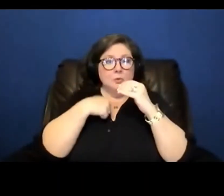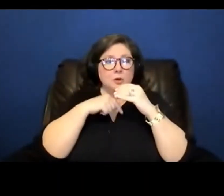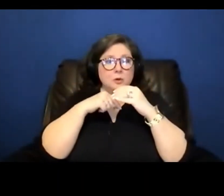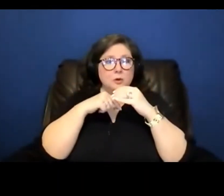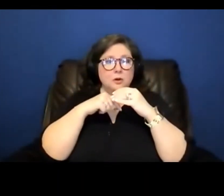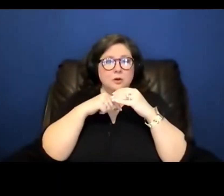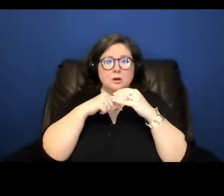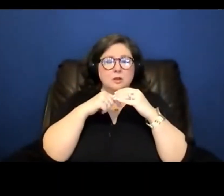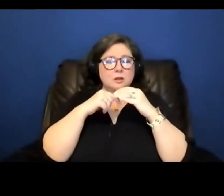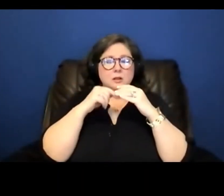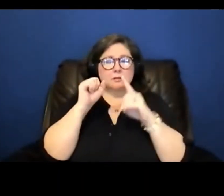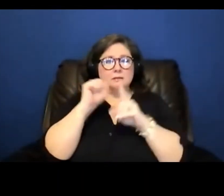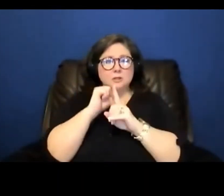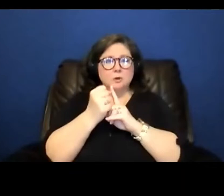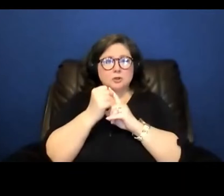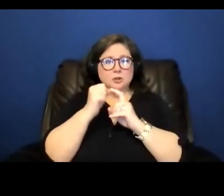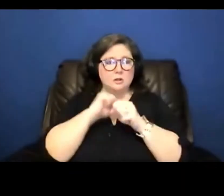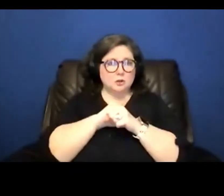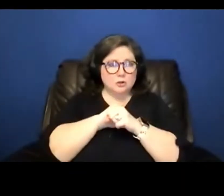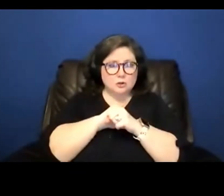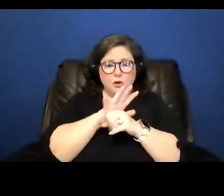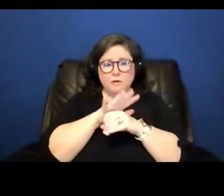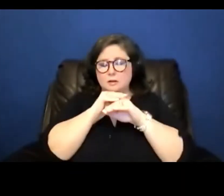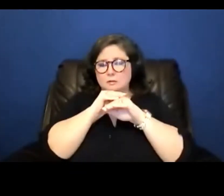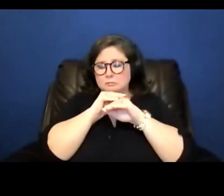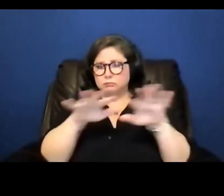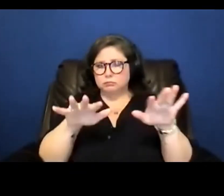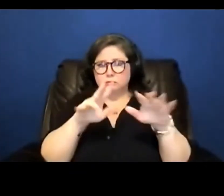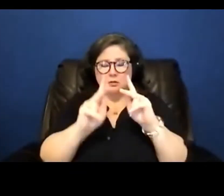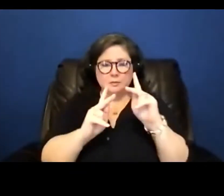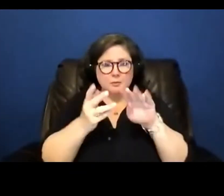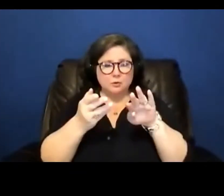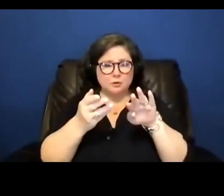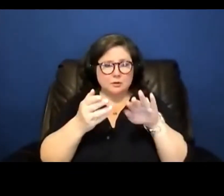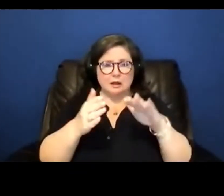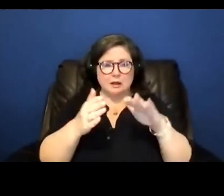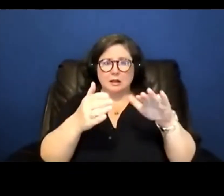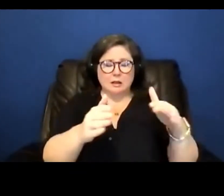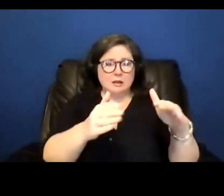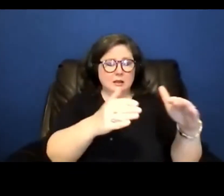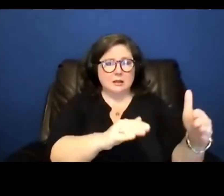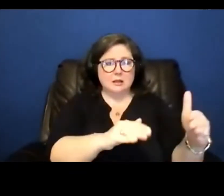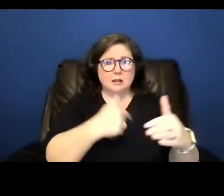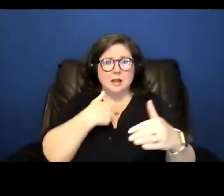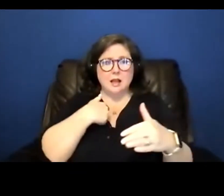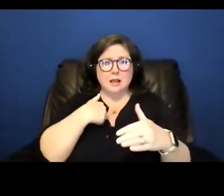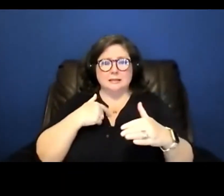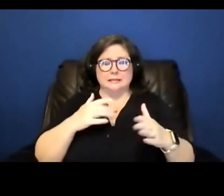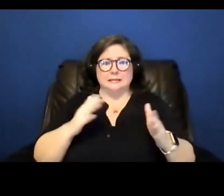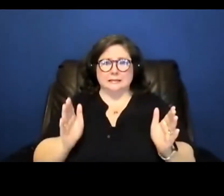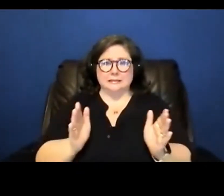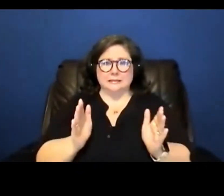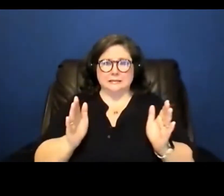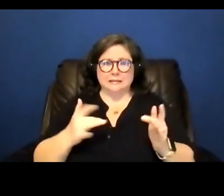state and COVID was just rampant and people were dying, I was prompted to